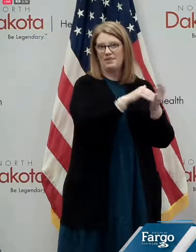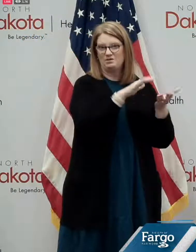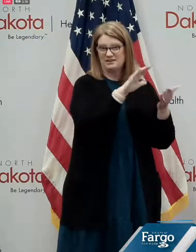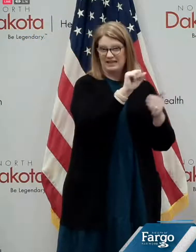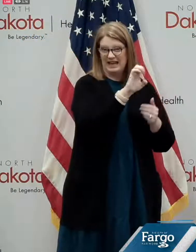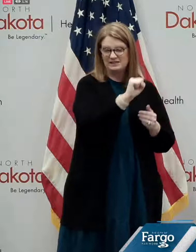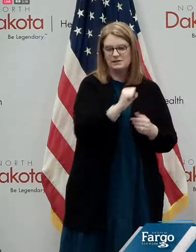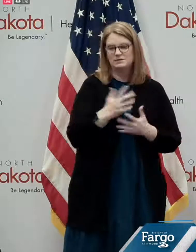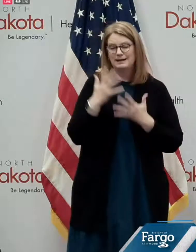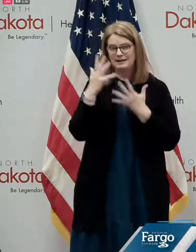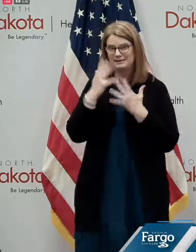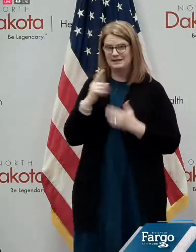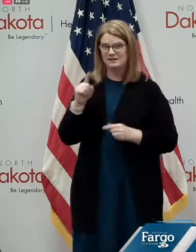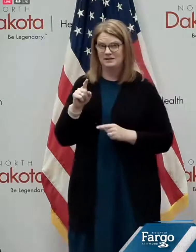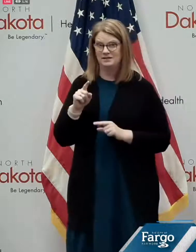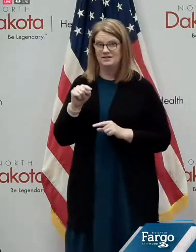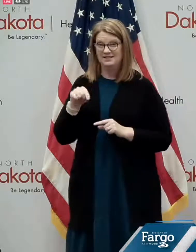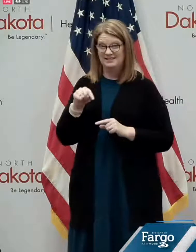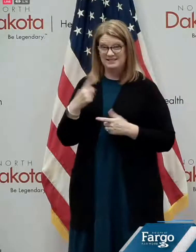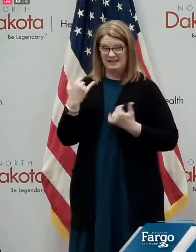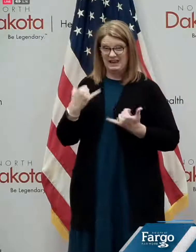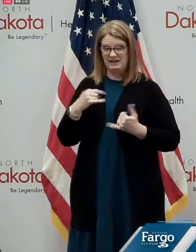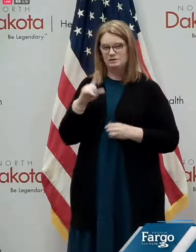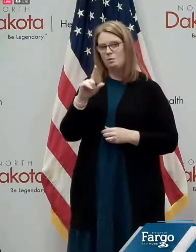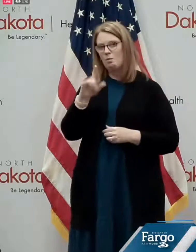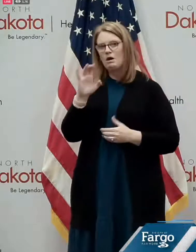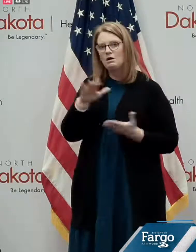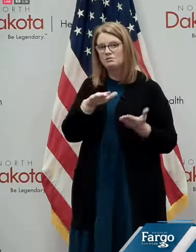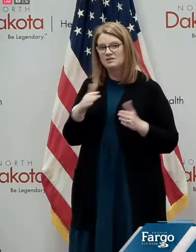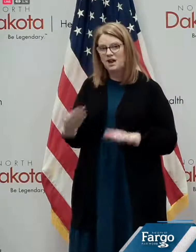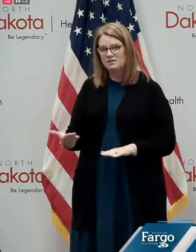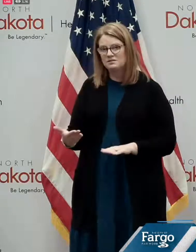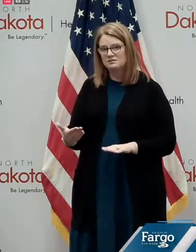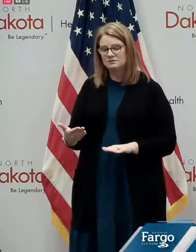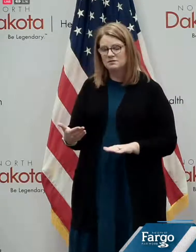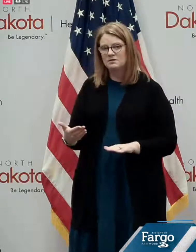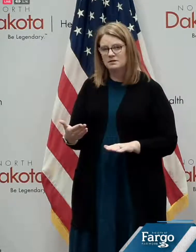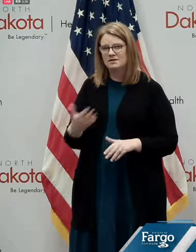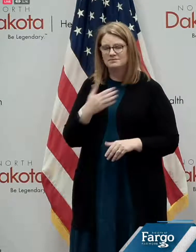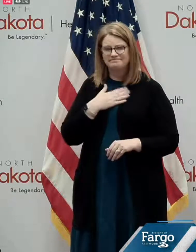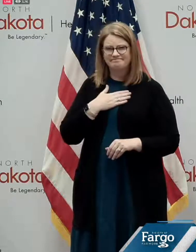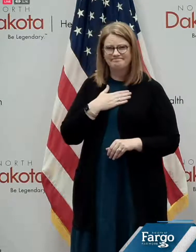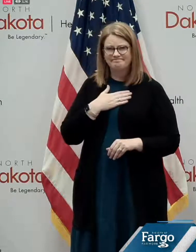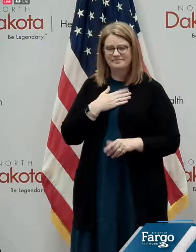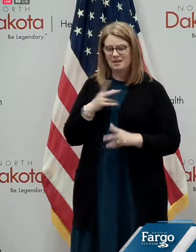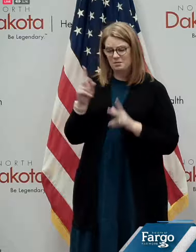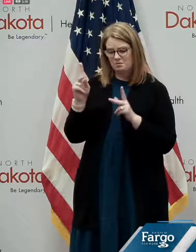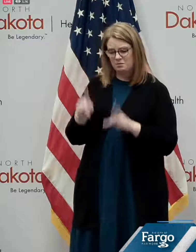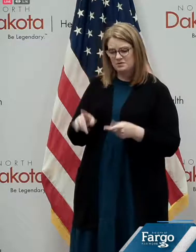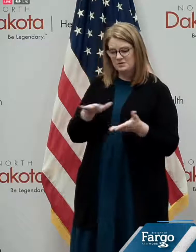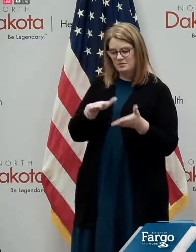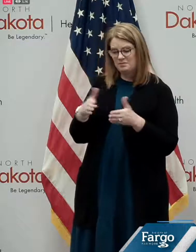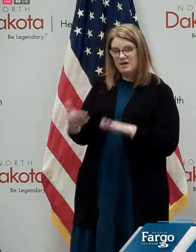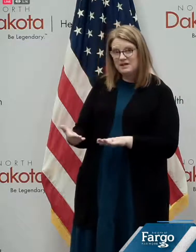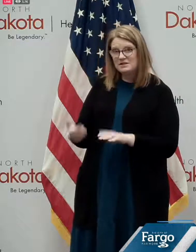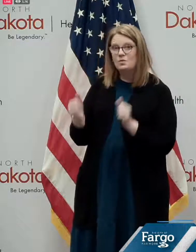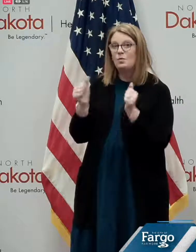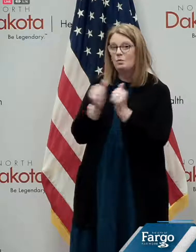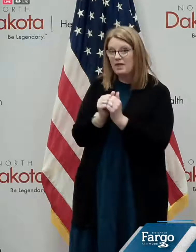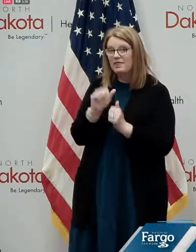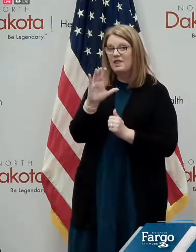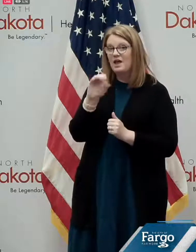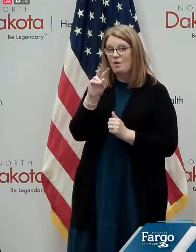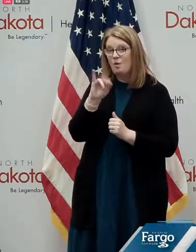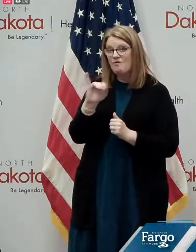we're reporting our state's 100th death today. This was an individual who passed with